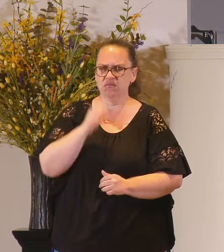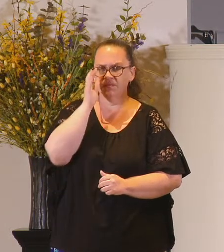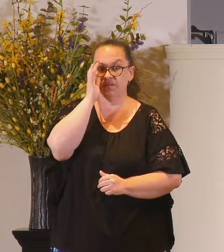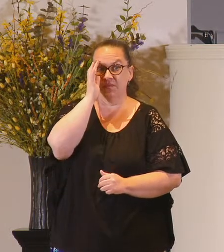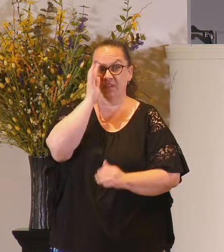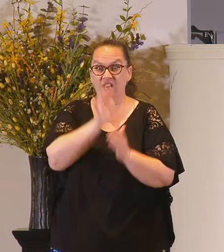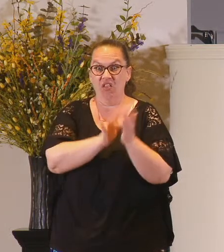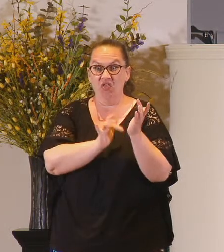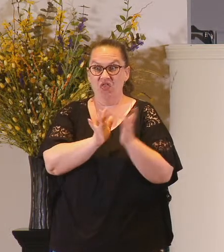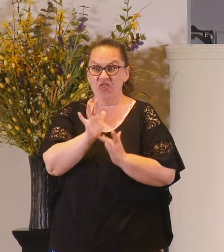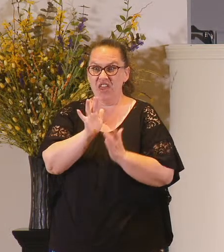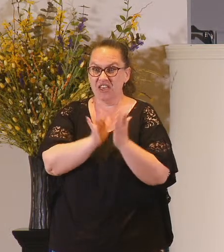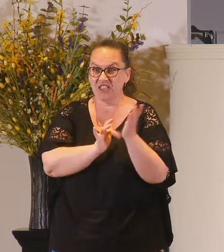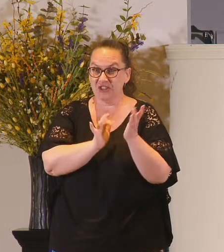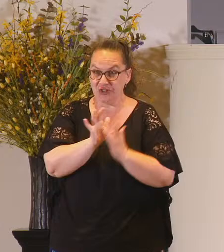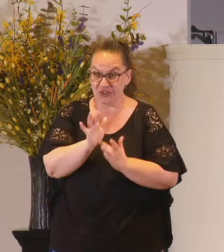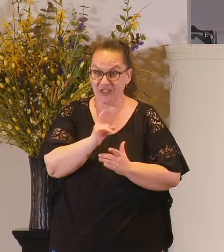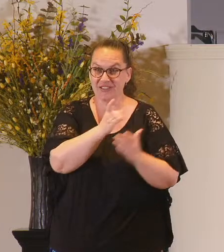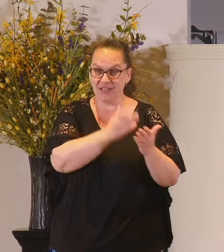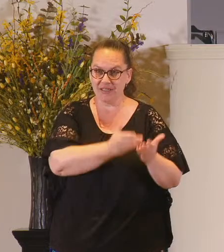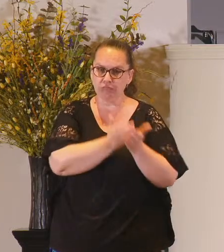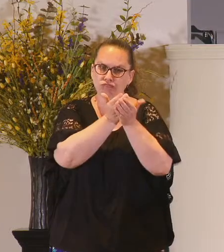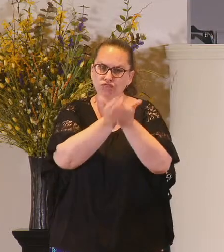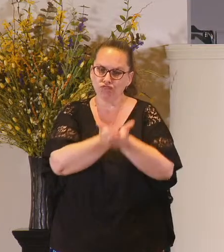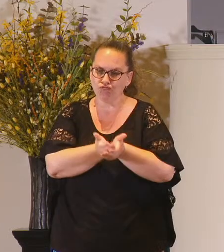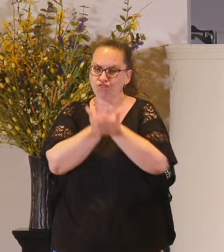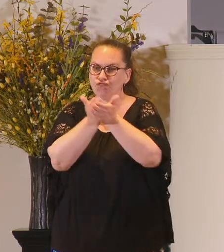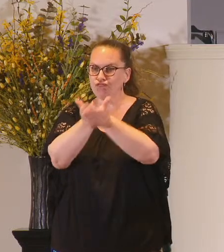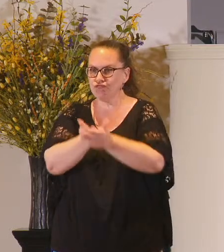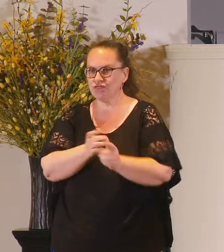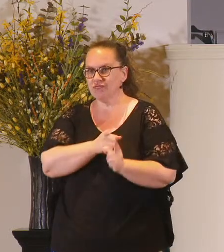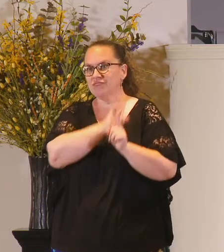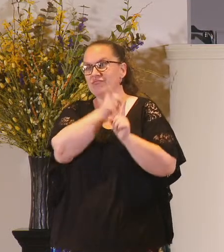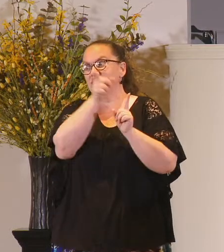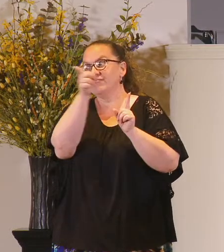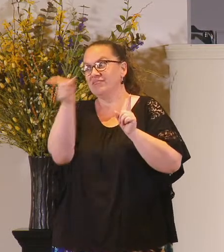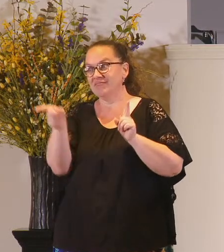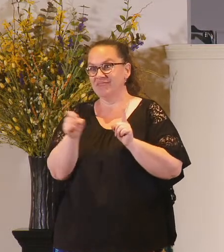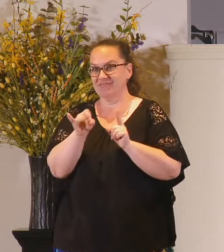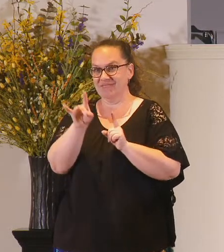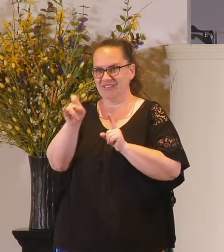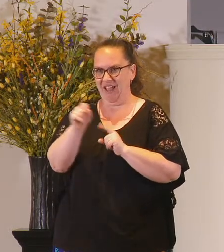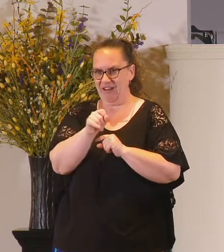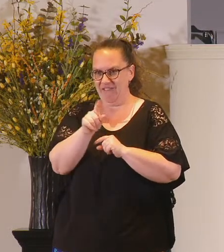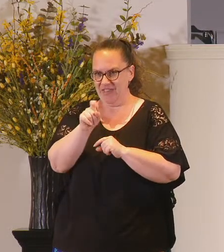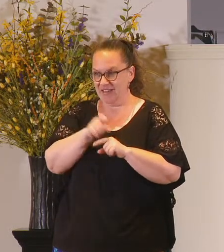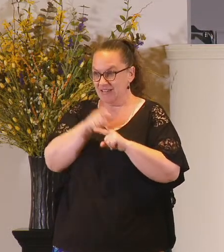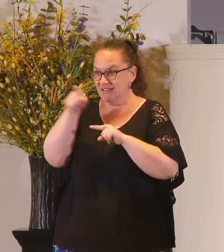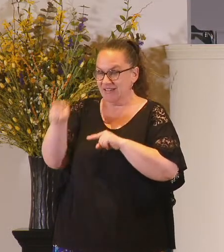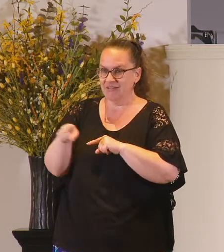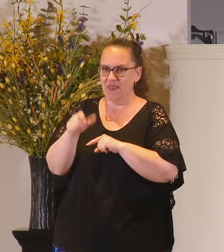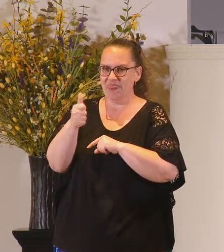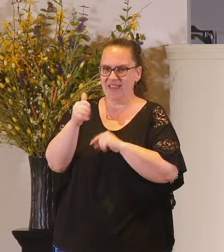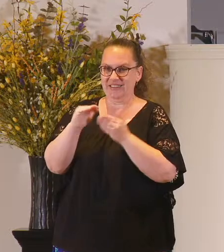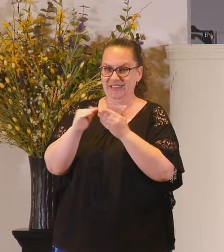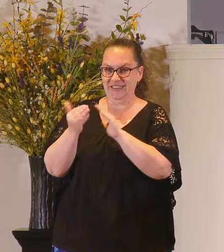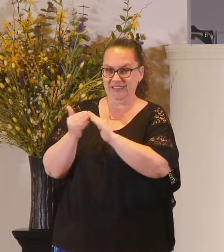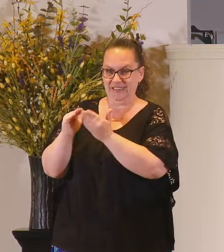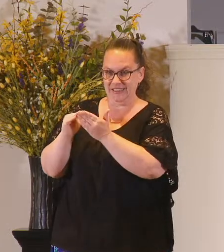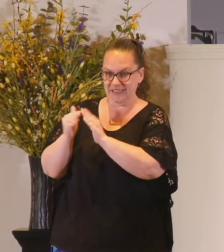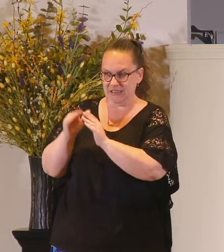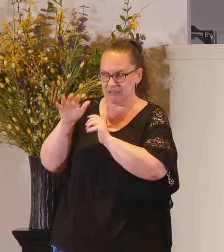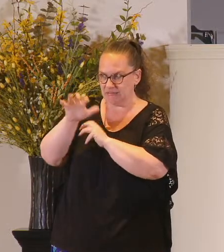And then Jesus brings them back across Galilee and goes to the other side of the lake, to the 10 cities, the